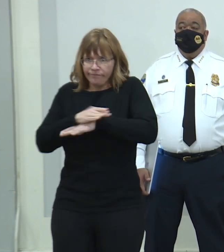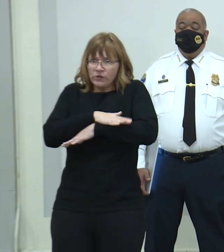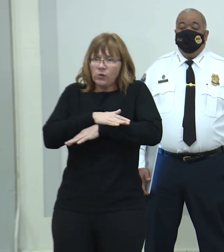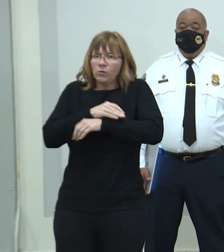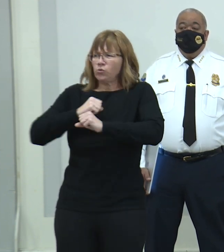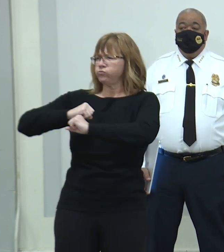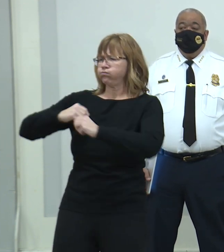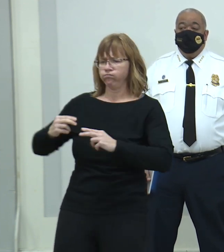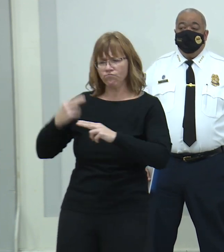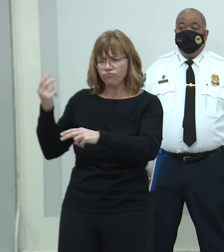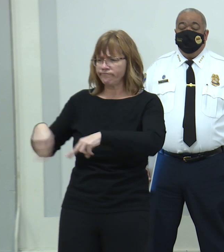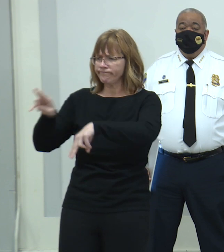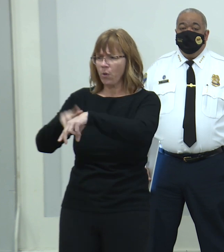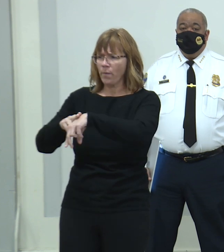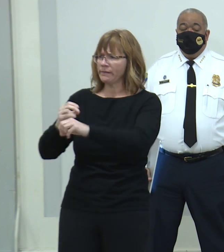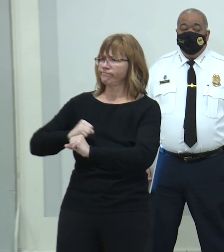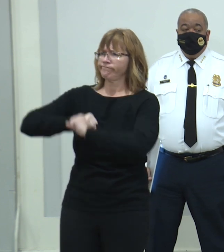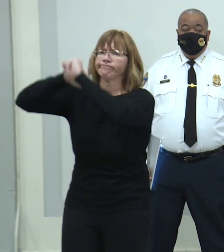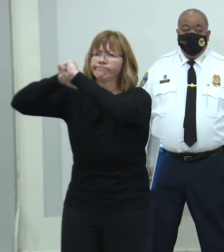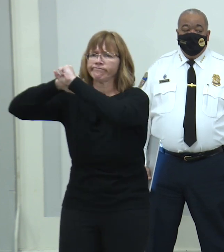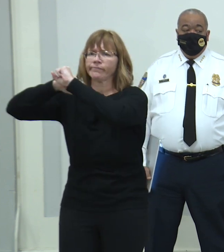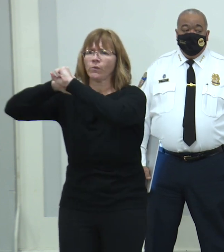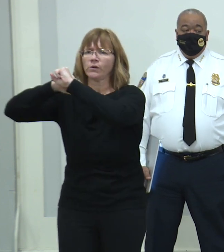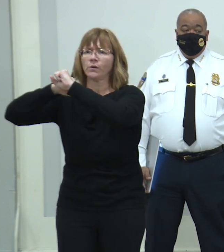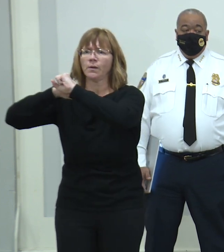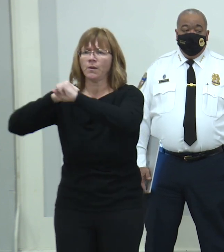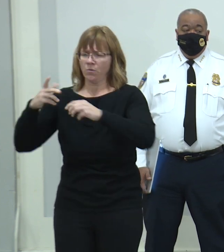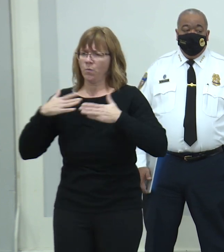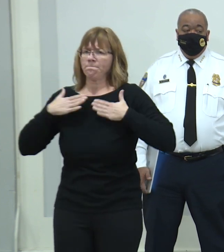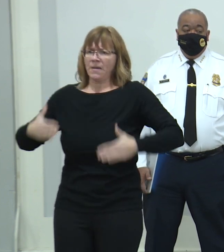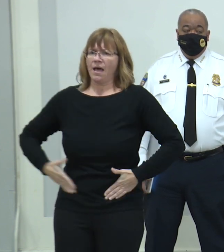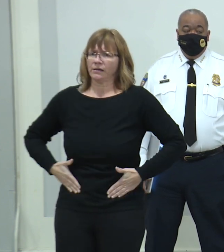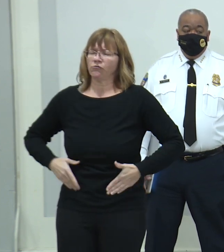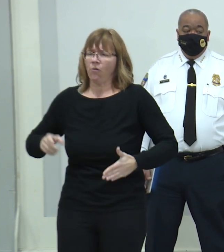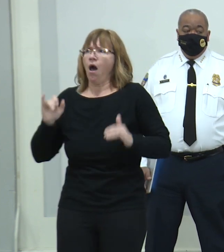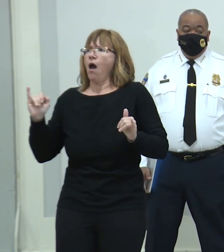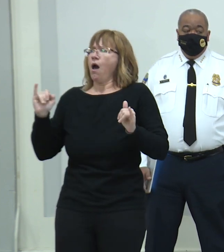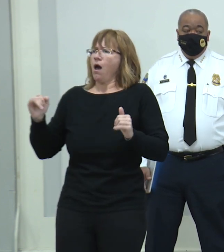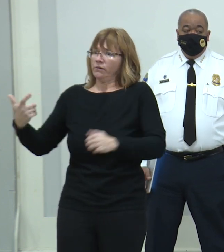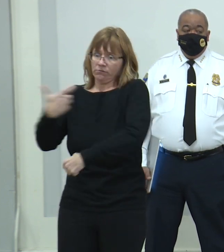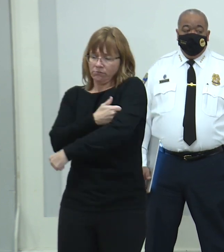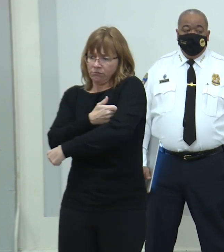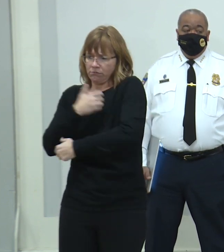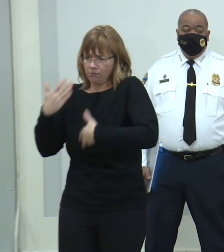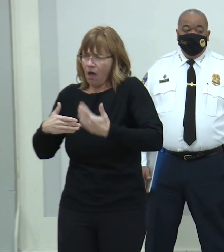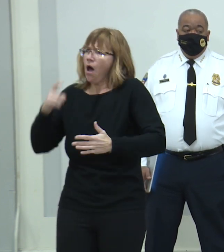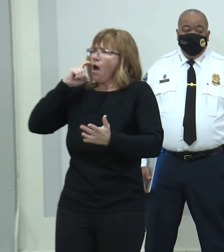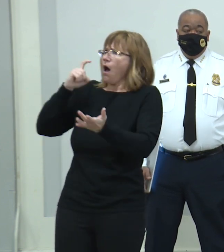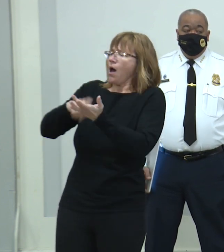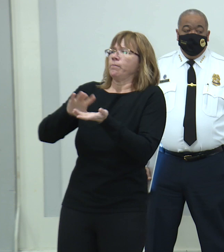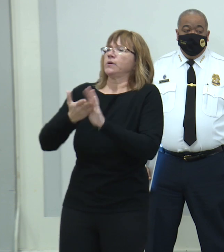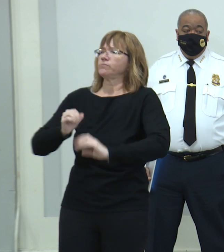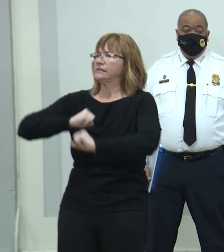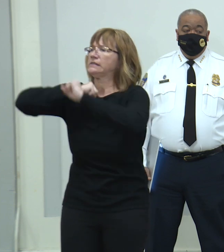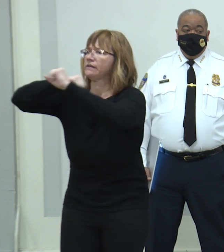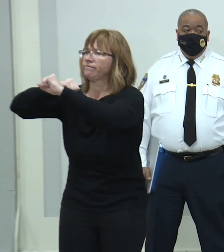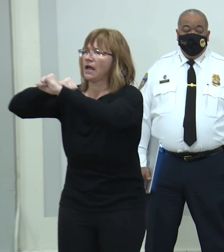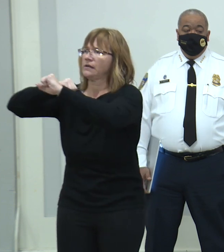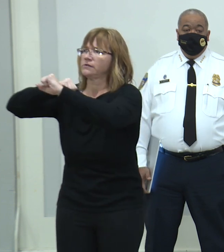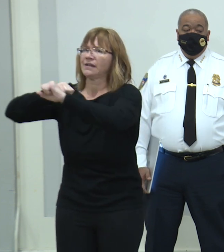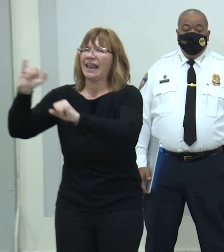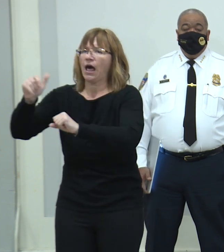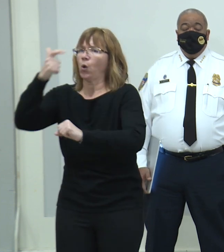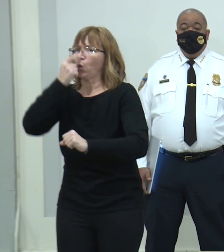is what your body ultimately recognizes and uses to develop a defense in the event you are exposed to COVID. Like the